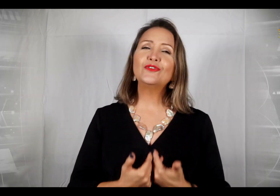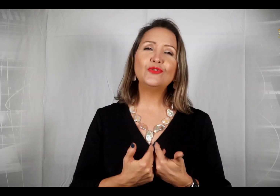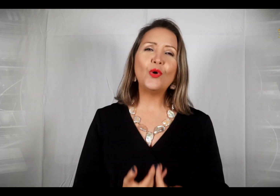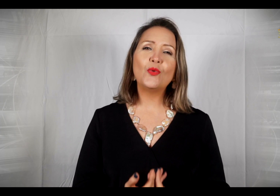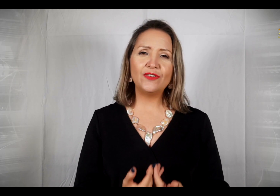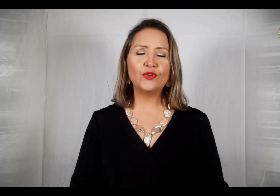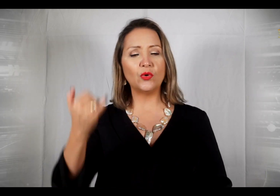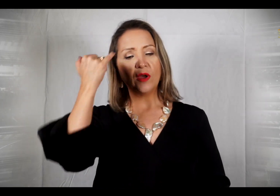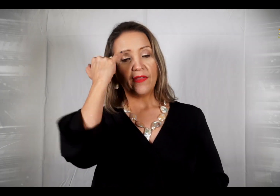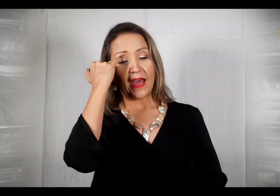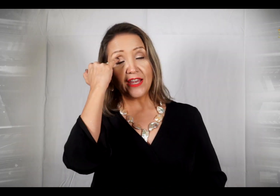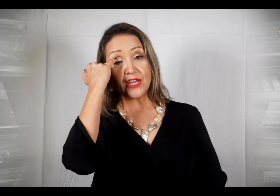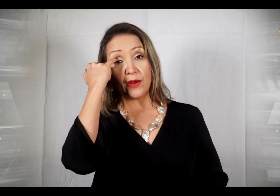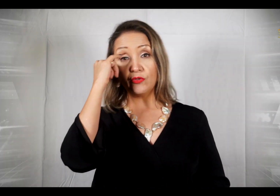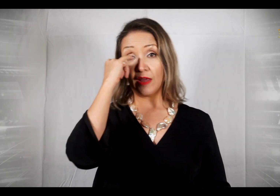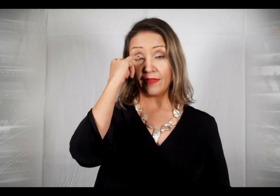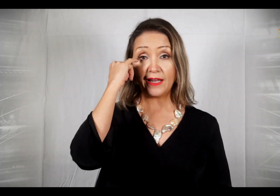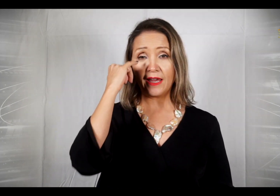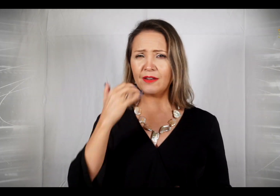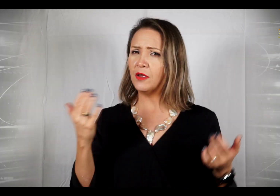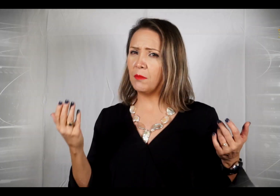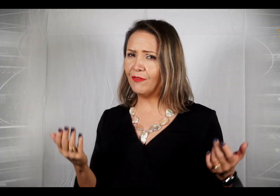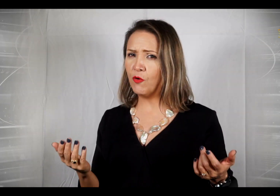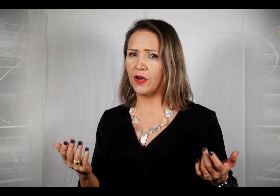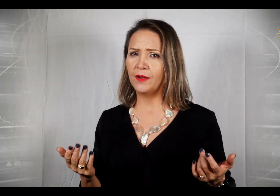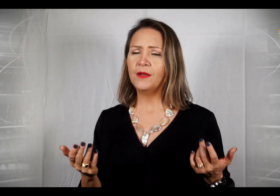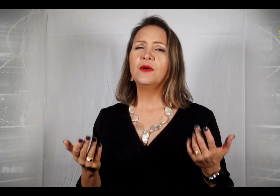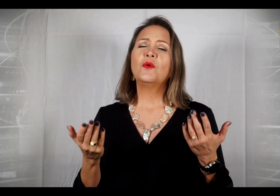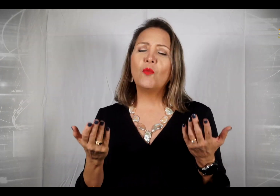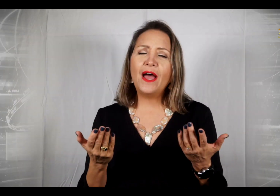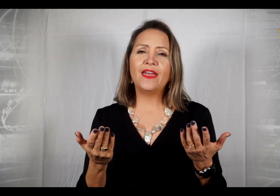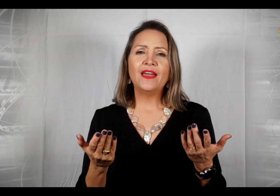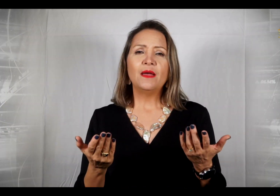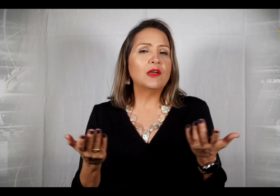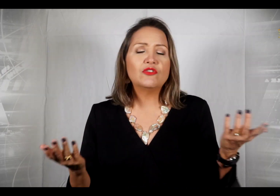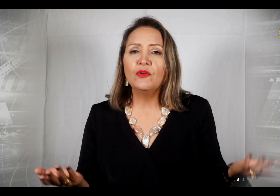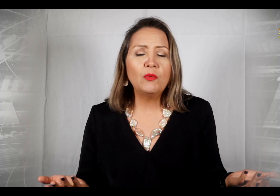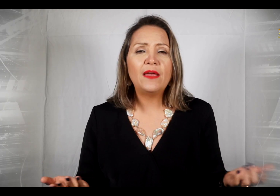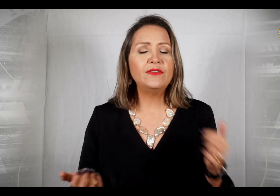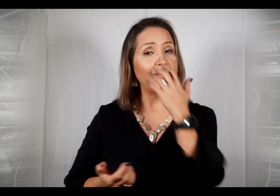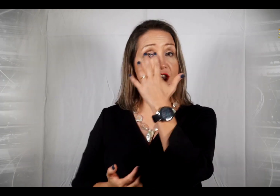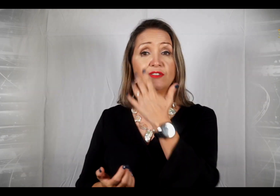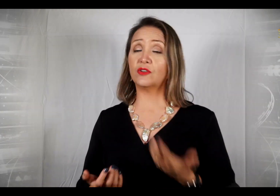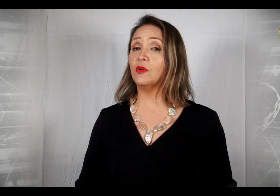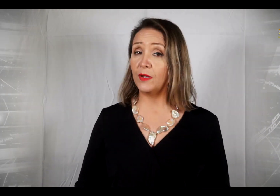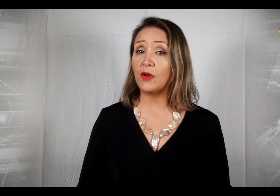to always do the eyeshadows and the liner before. Why? Because otherwise the lashes are going to be on our